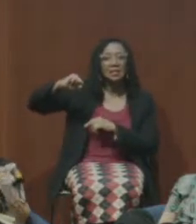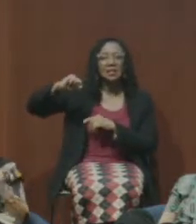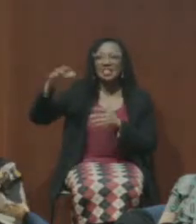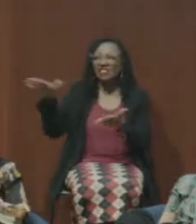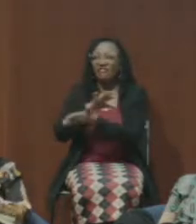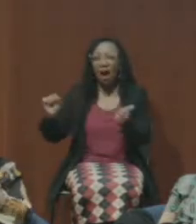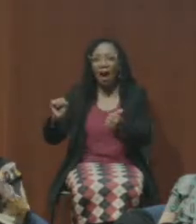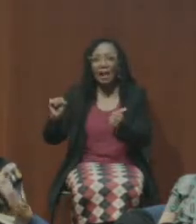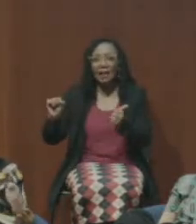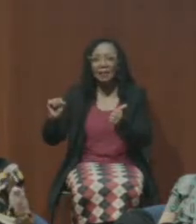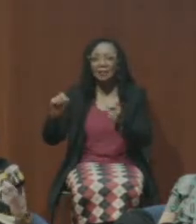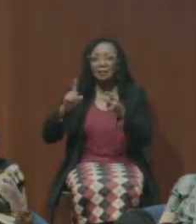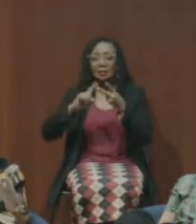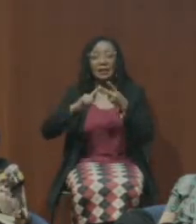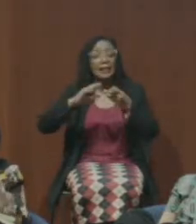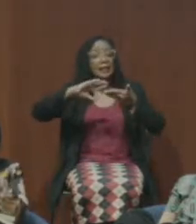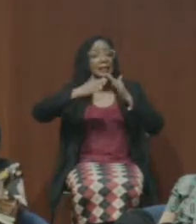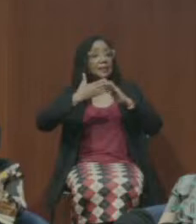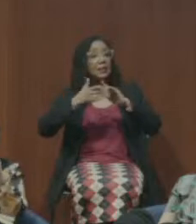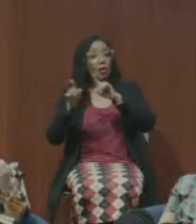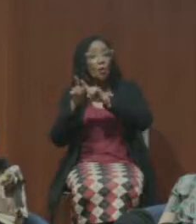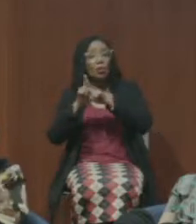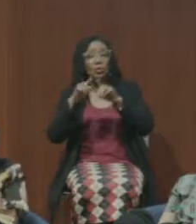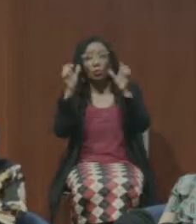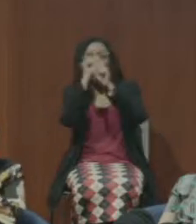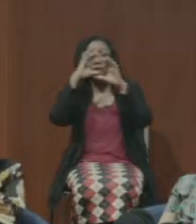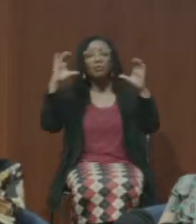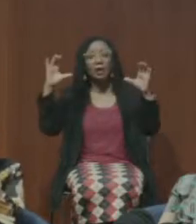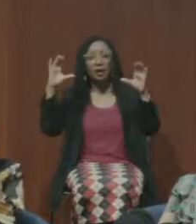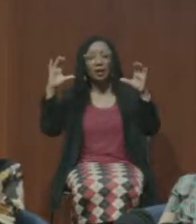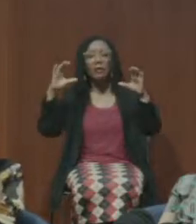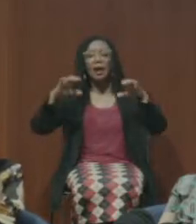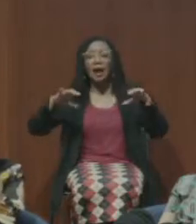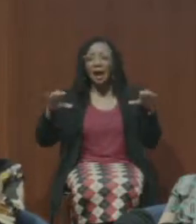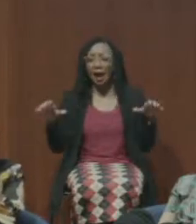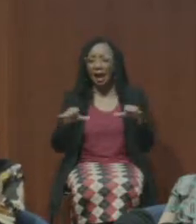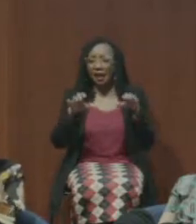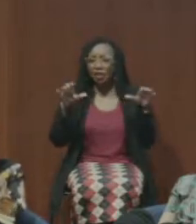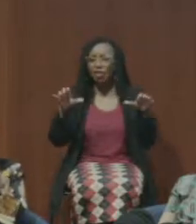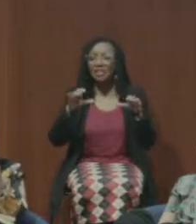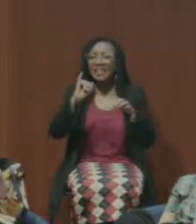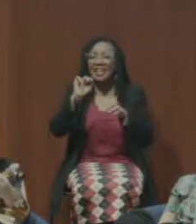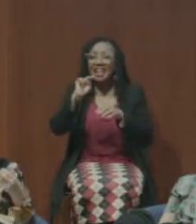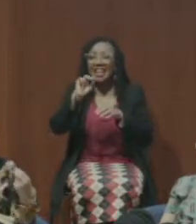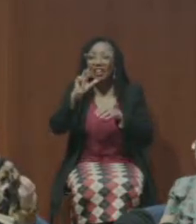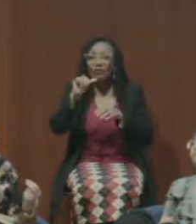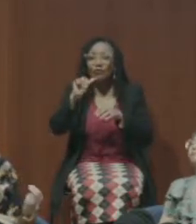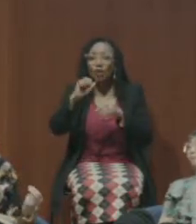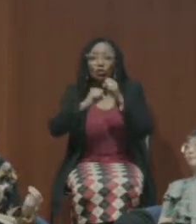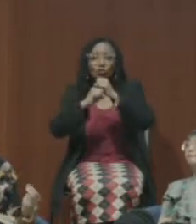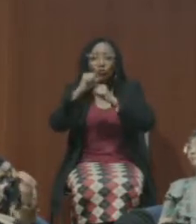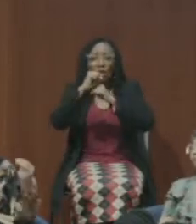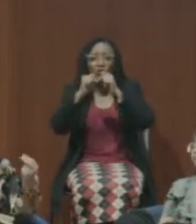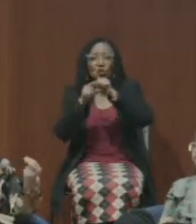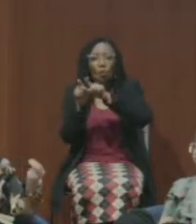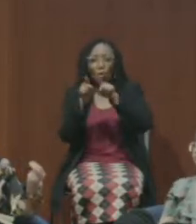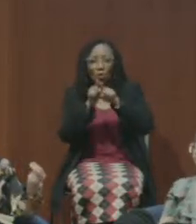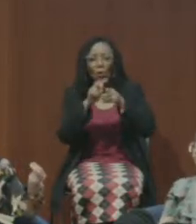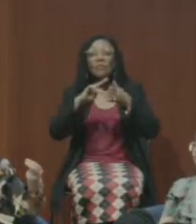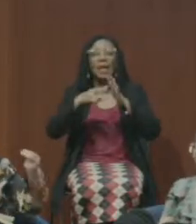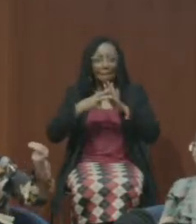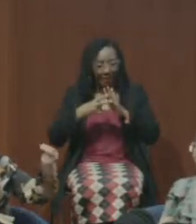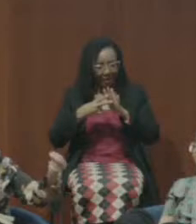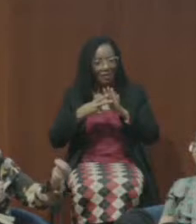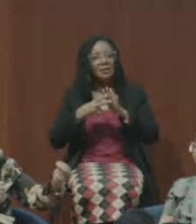violence, cities that will also embed care in every aspect of an infrastructure. And by doing that, we are